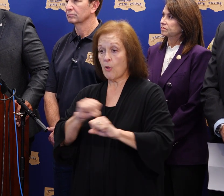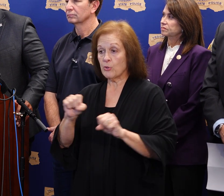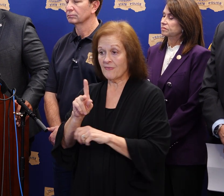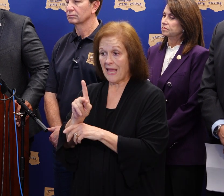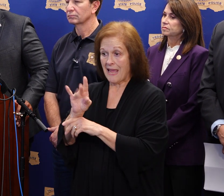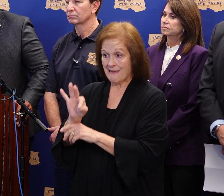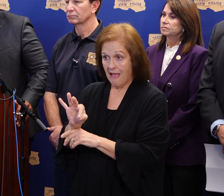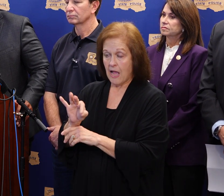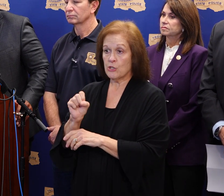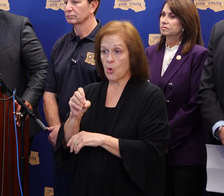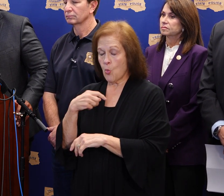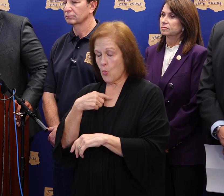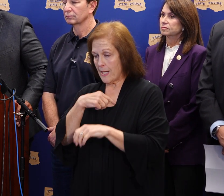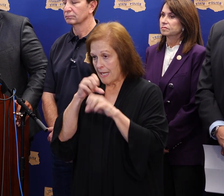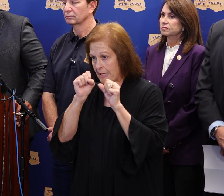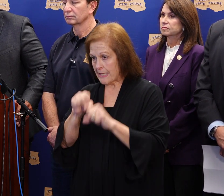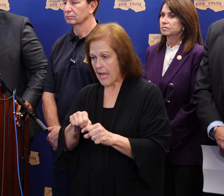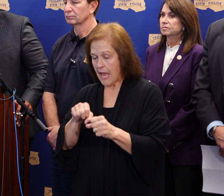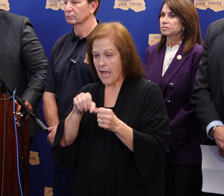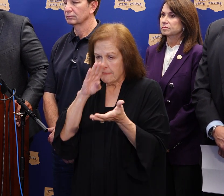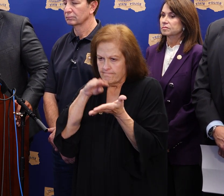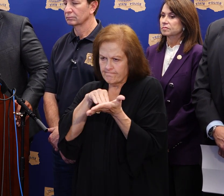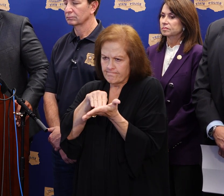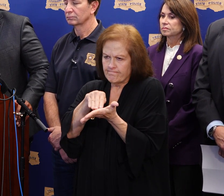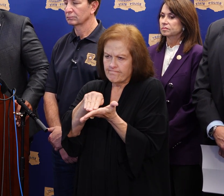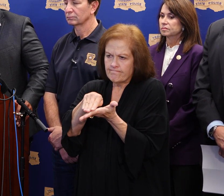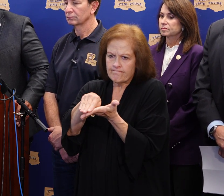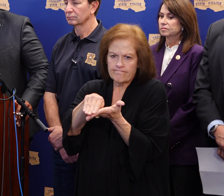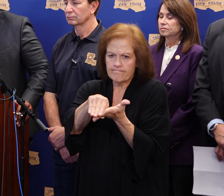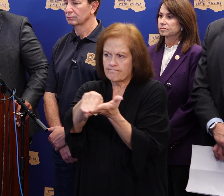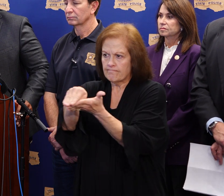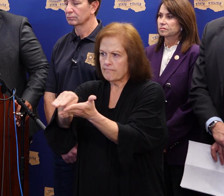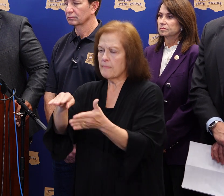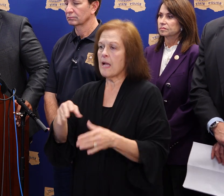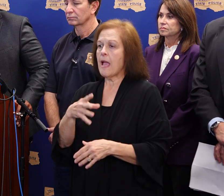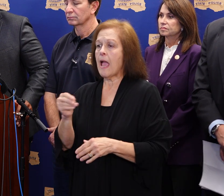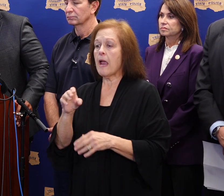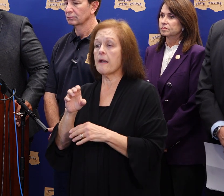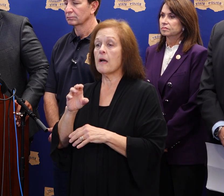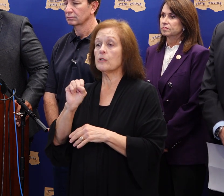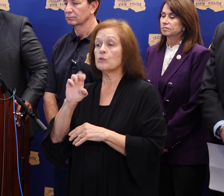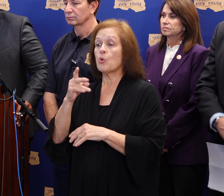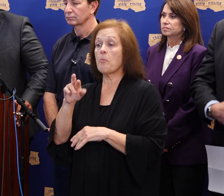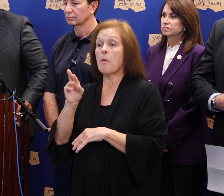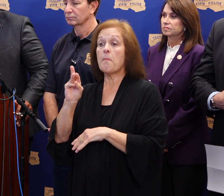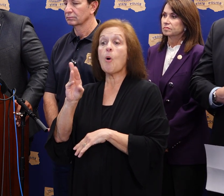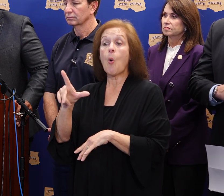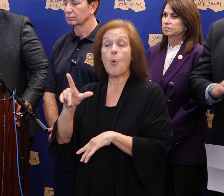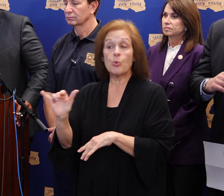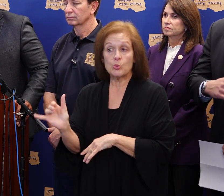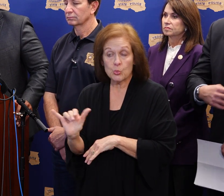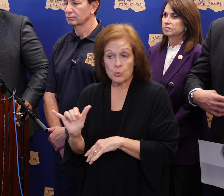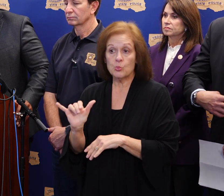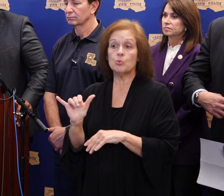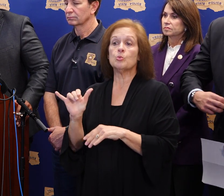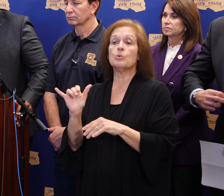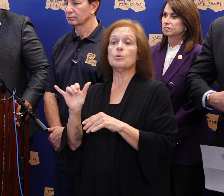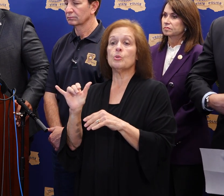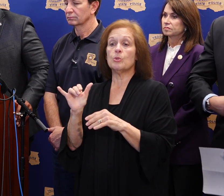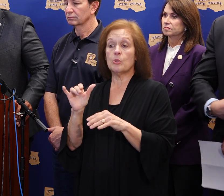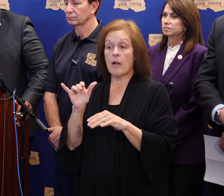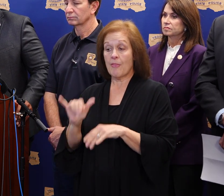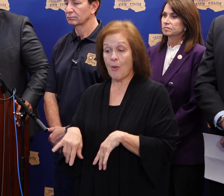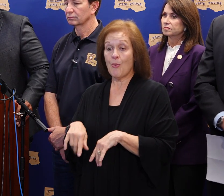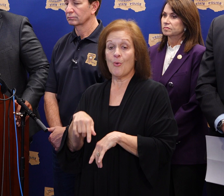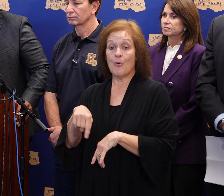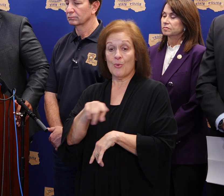can safely sweep the city and safely sweep the Super Bowl in preparation for the game today. These